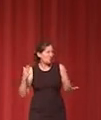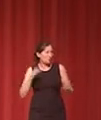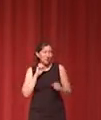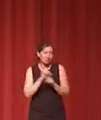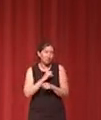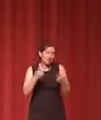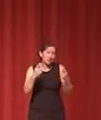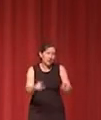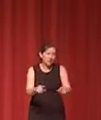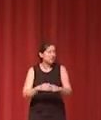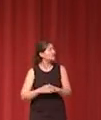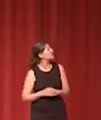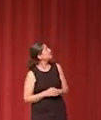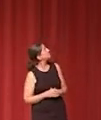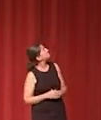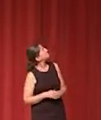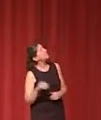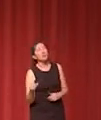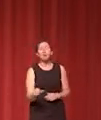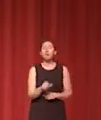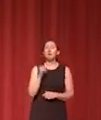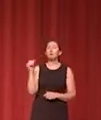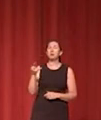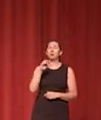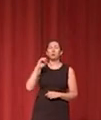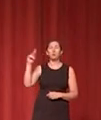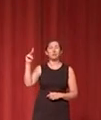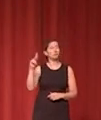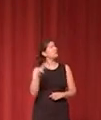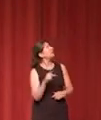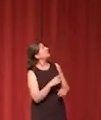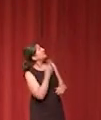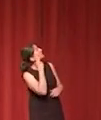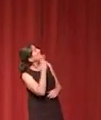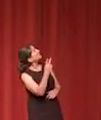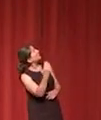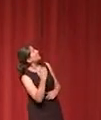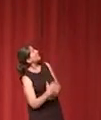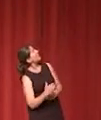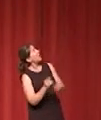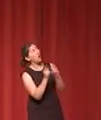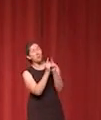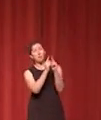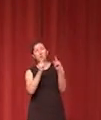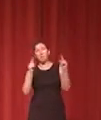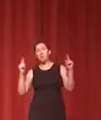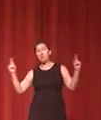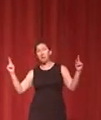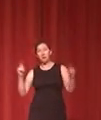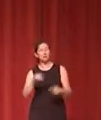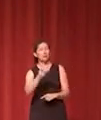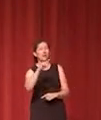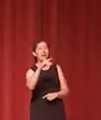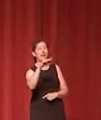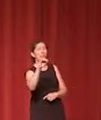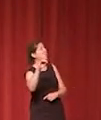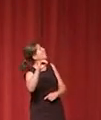called apolipoprotein E4 allele. So it's a long word. We call it APOE4 for